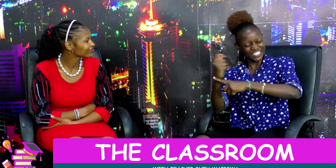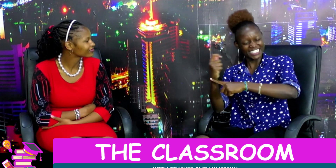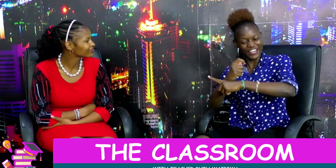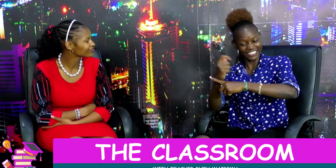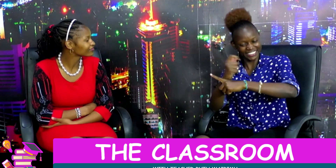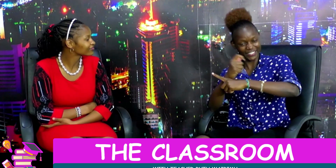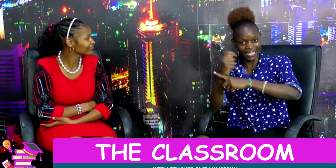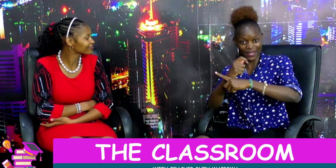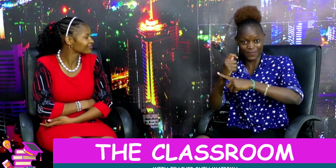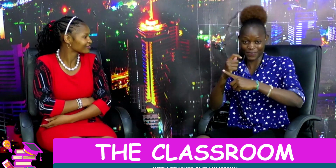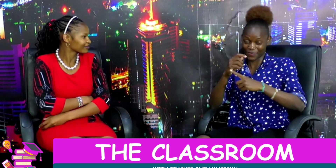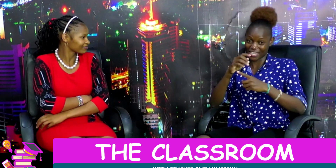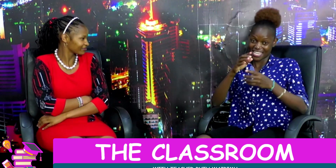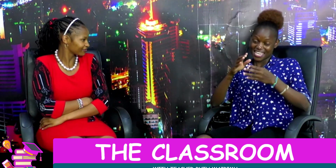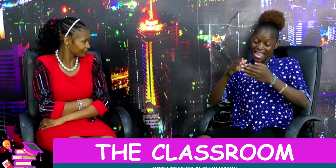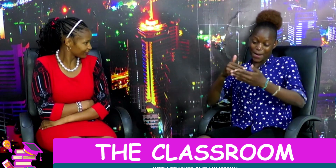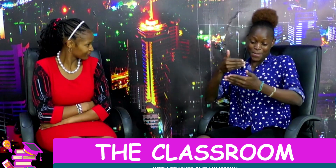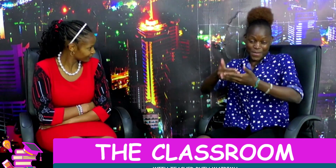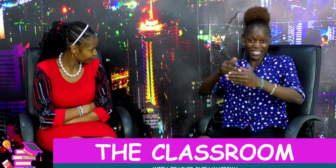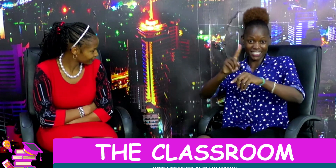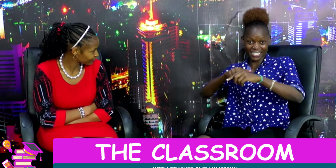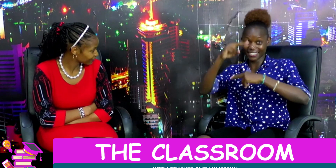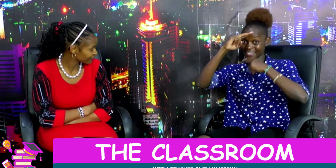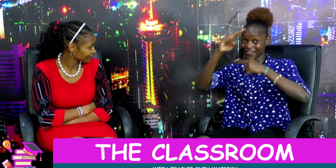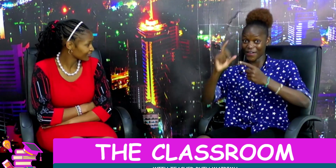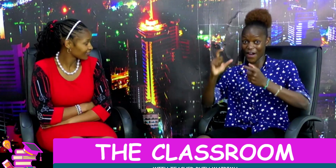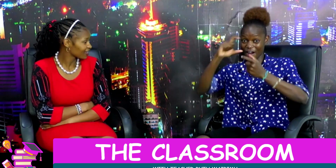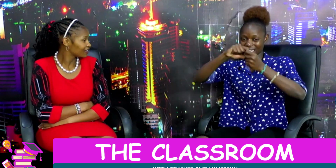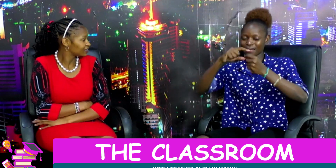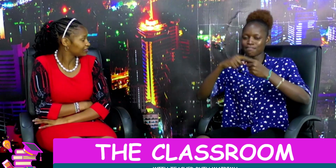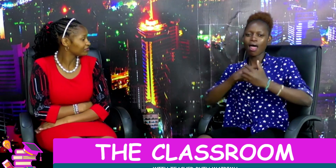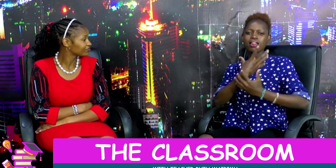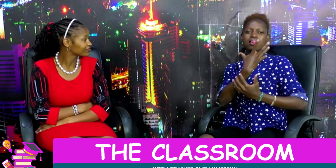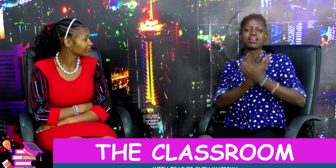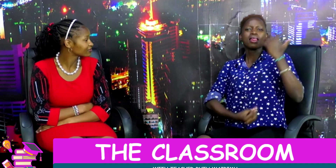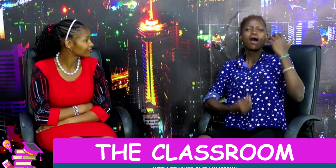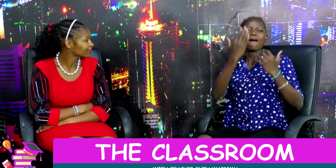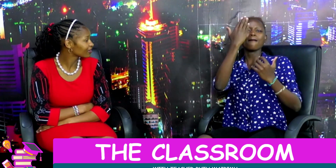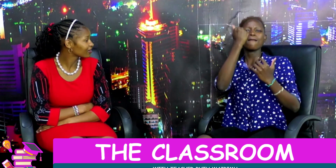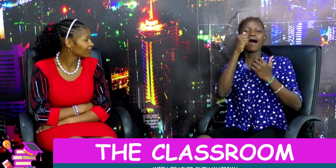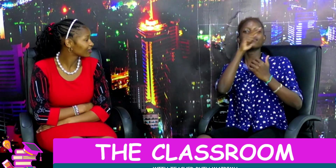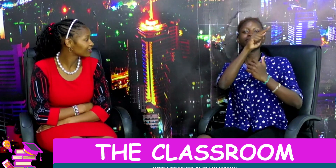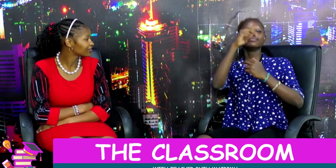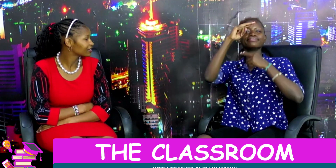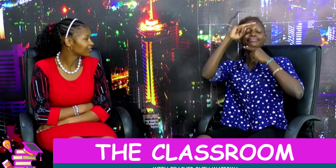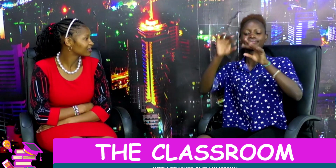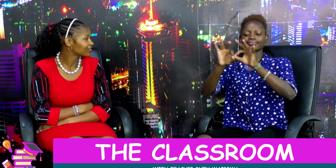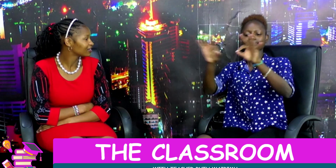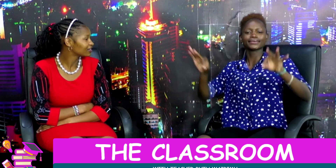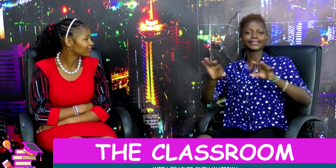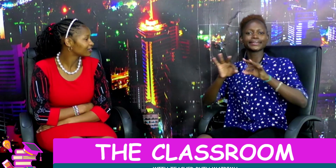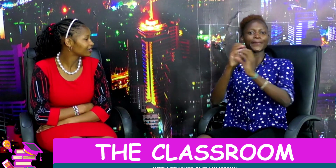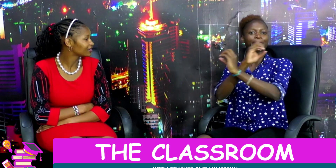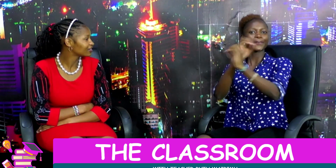continued with that until 2017. I've continued training since then, and in high school, I